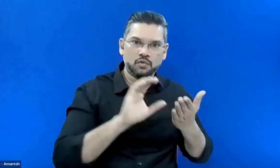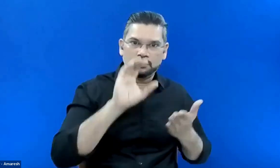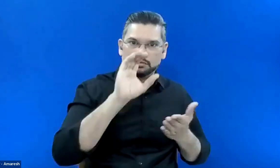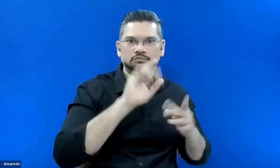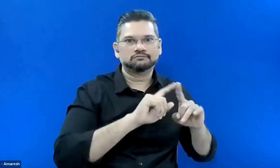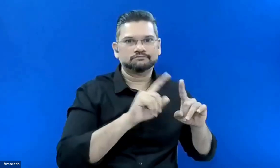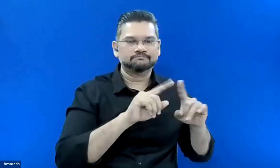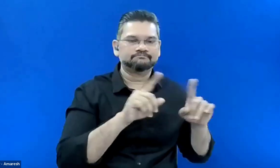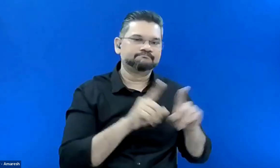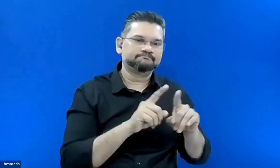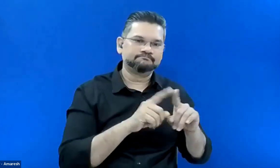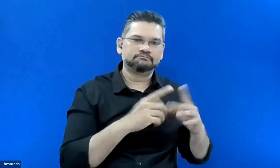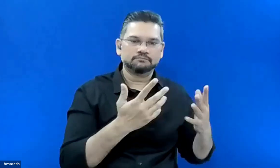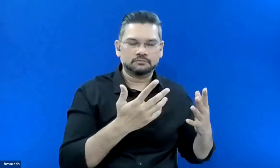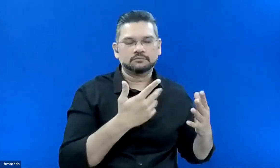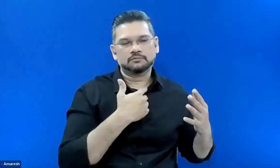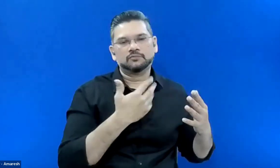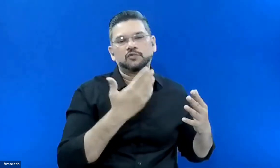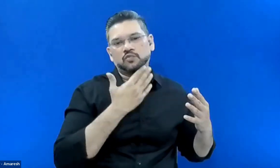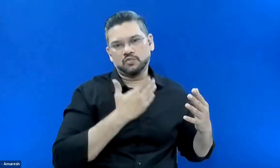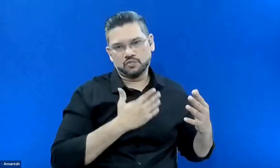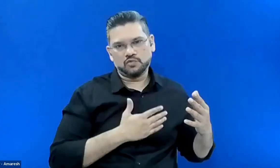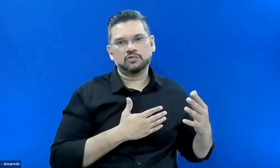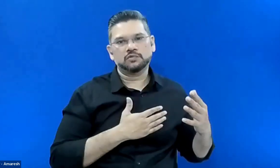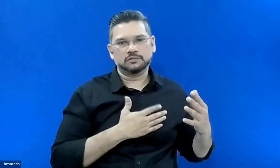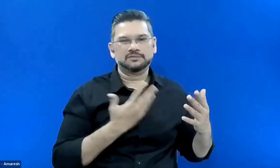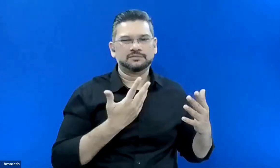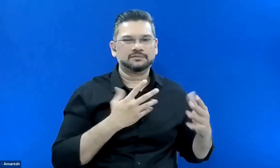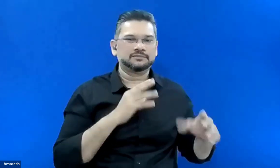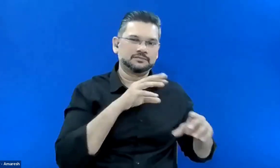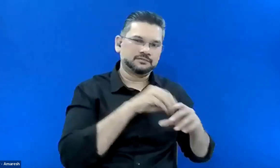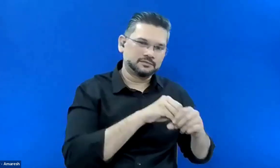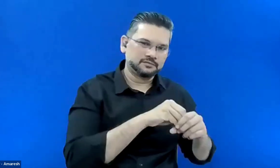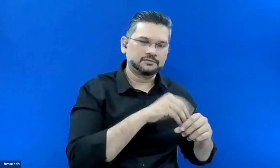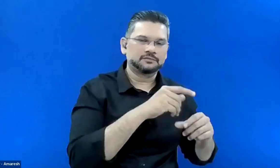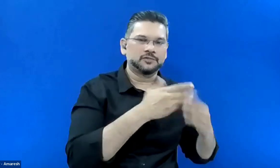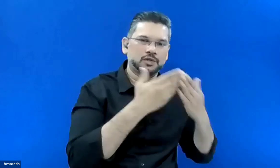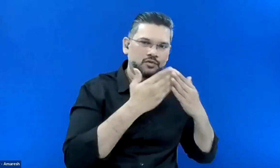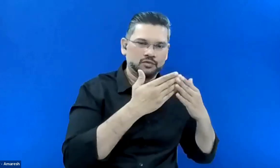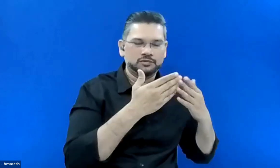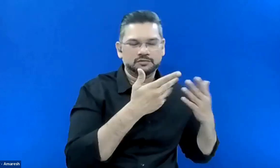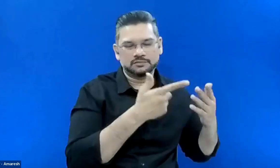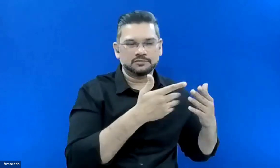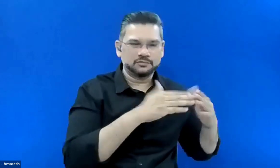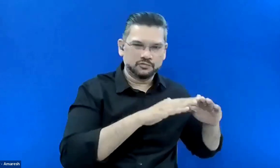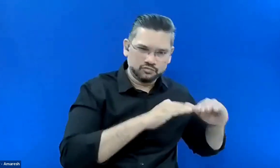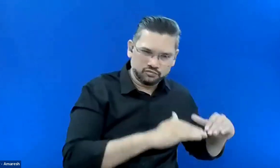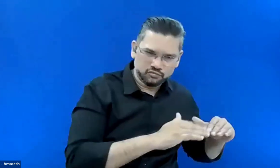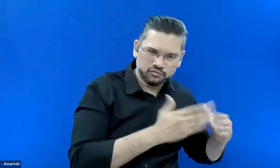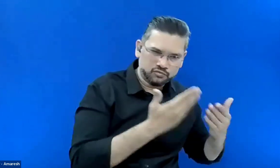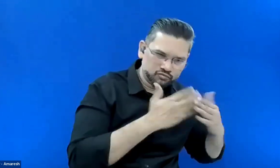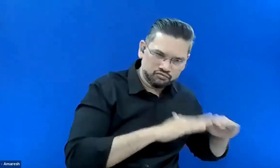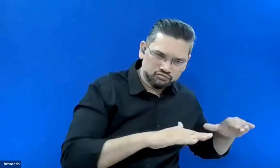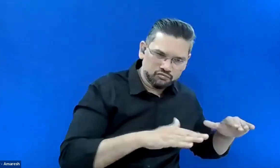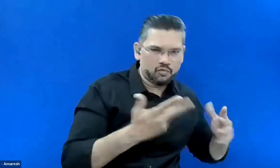we really want to have when we enter the educational system, either in school or in